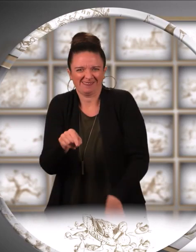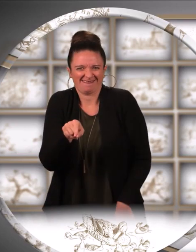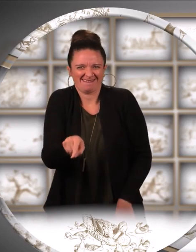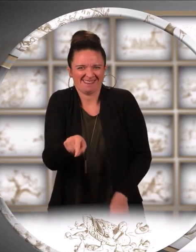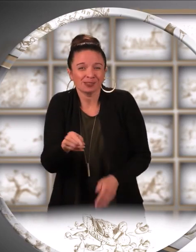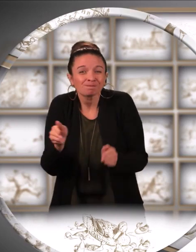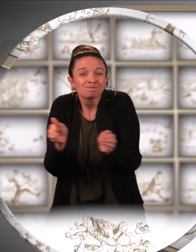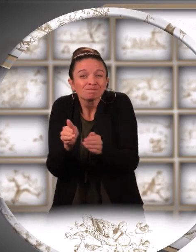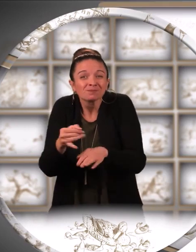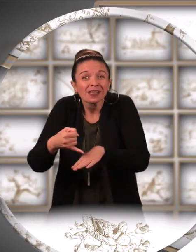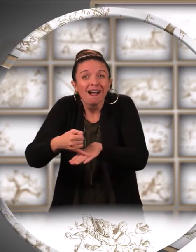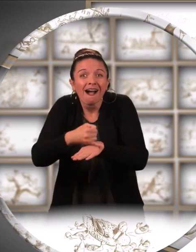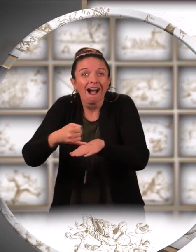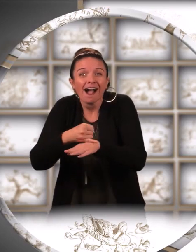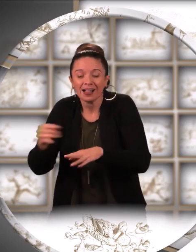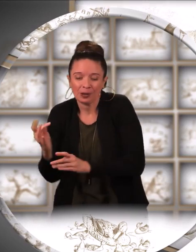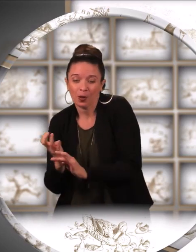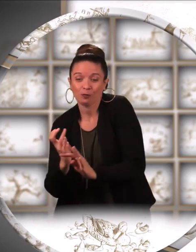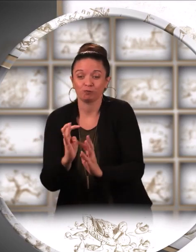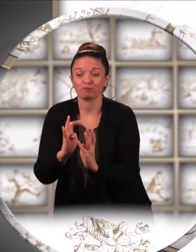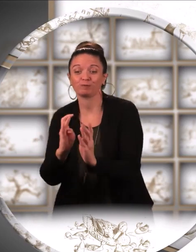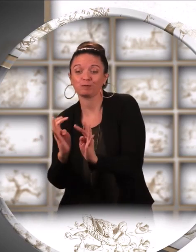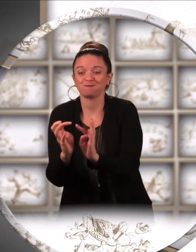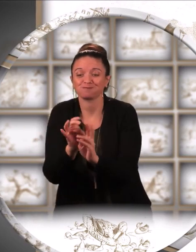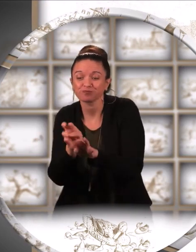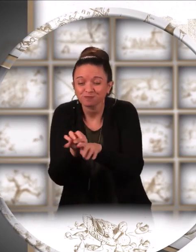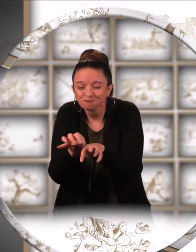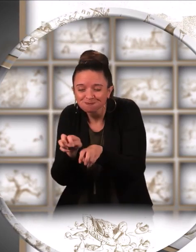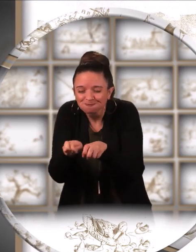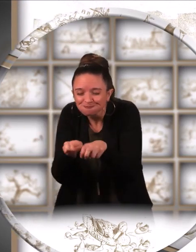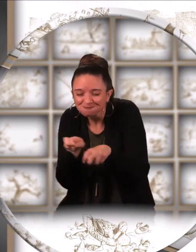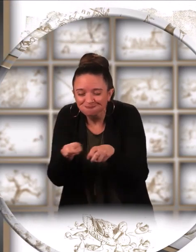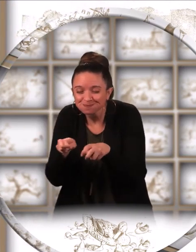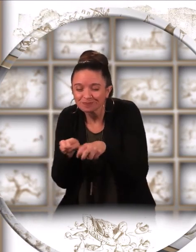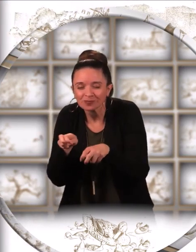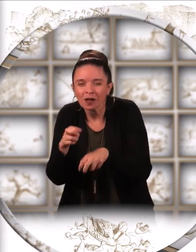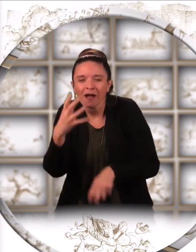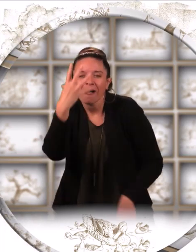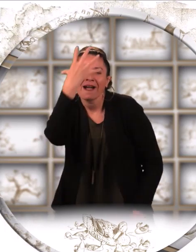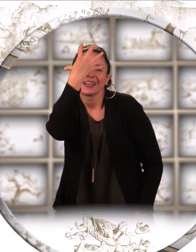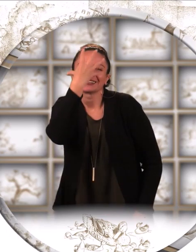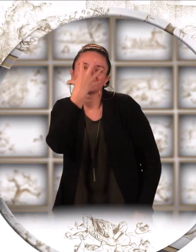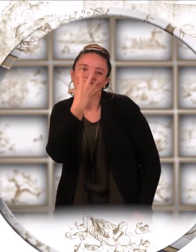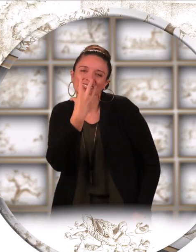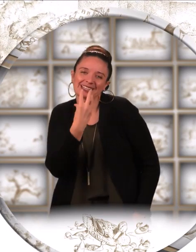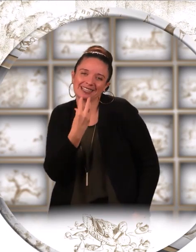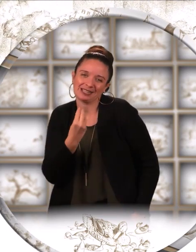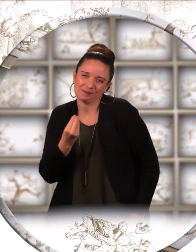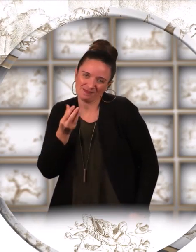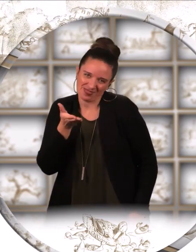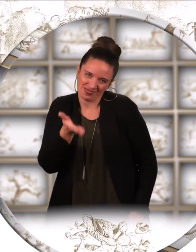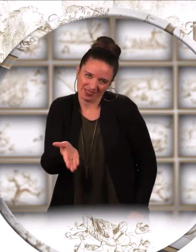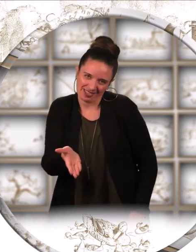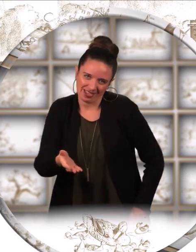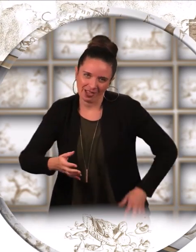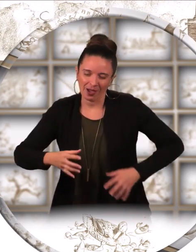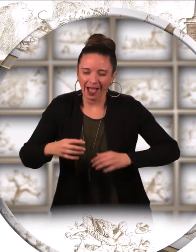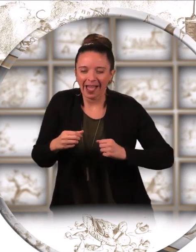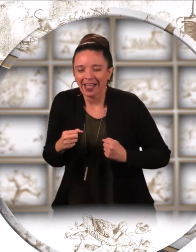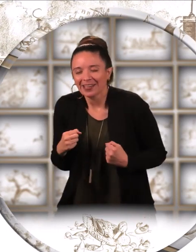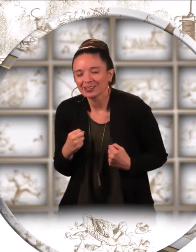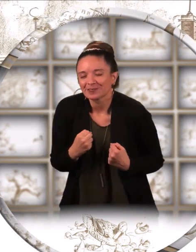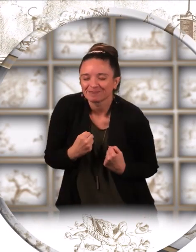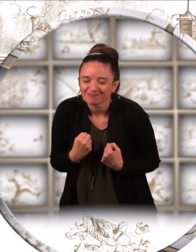And when night falls, they swim to their little island and go to sleep.